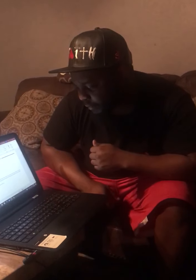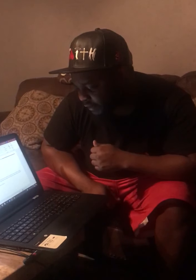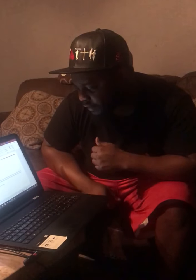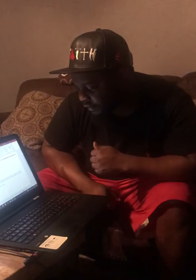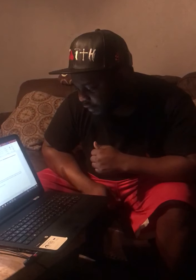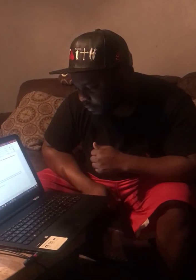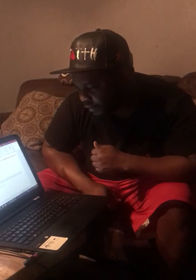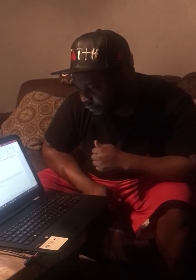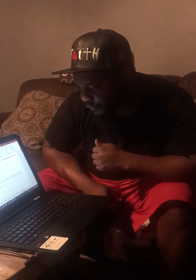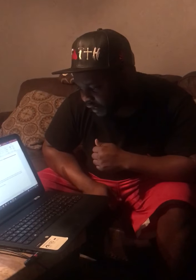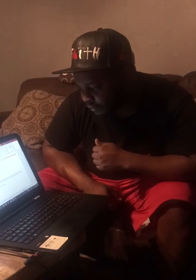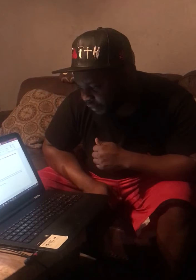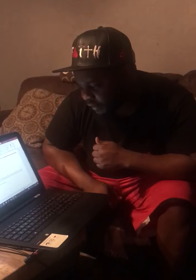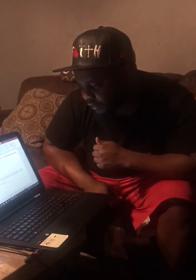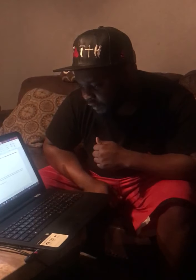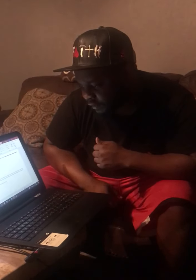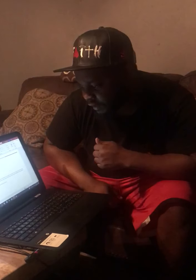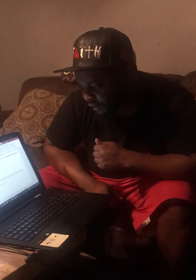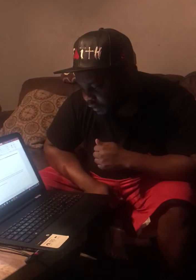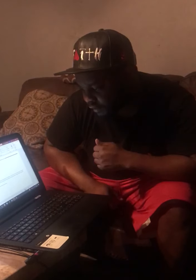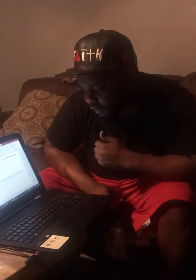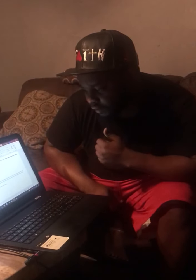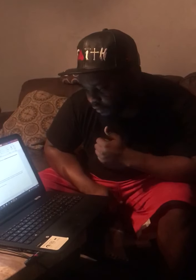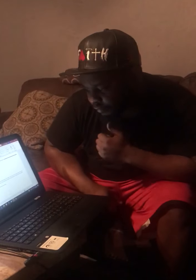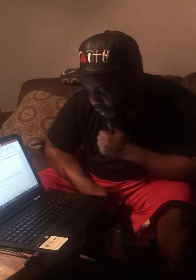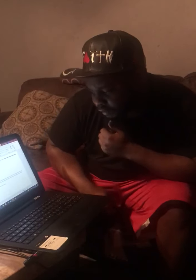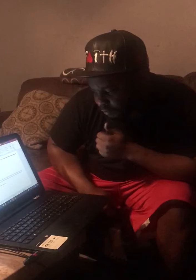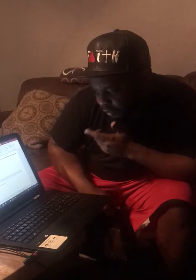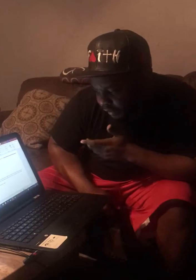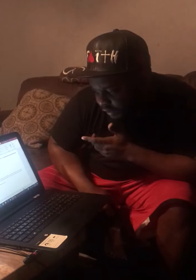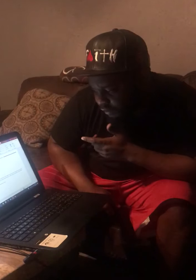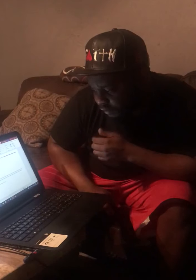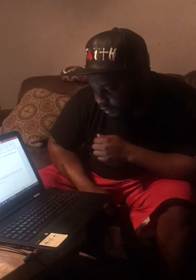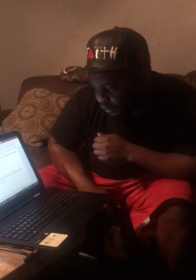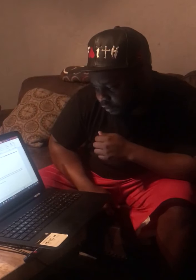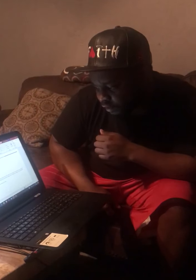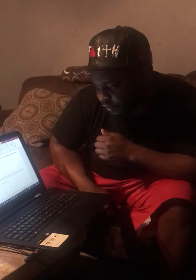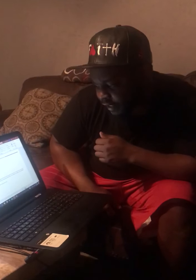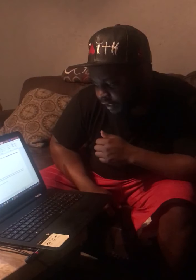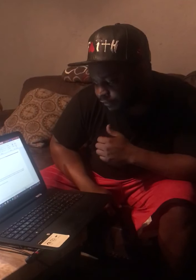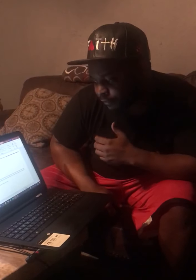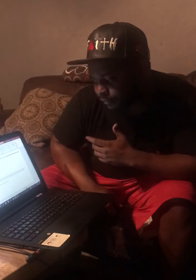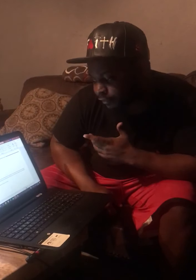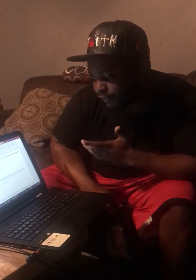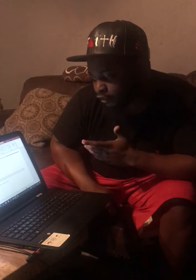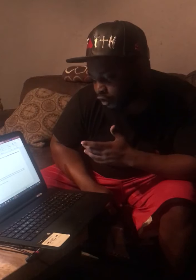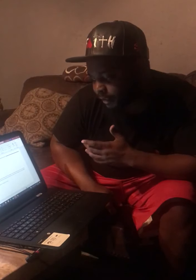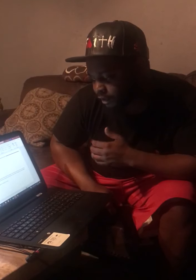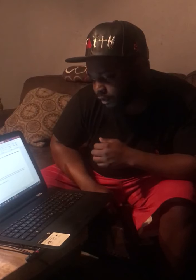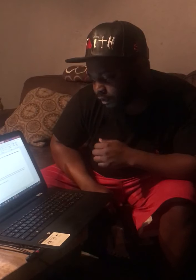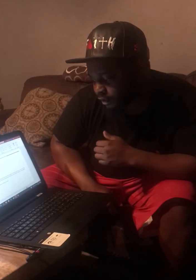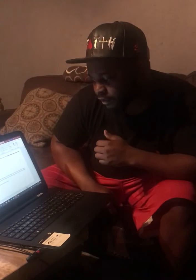basic step in the refining process and is processor to cracking and reforming.